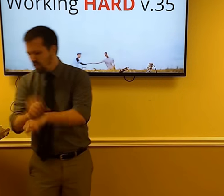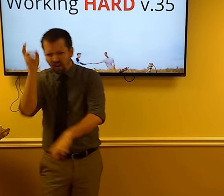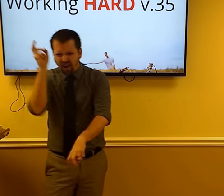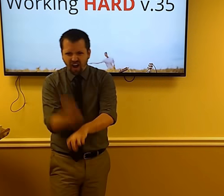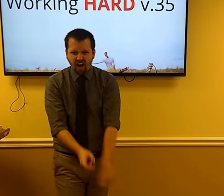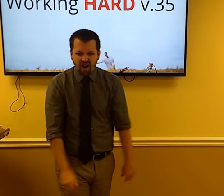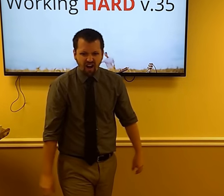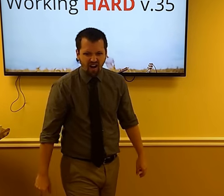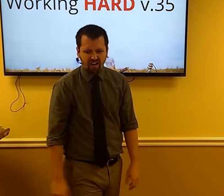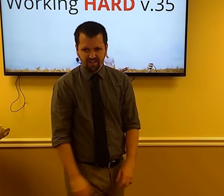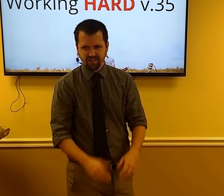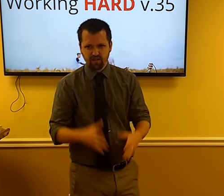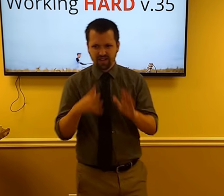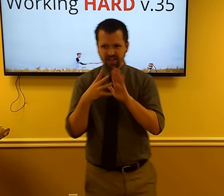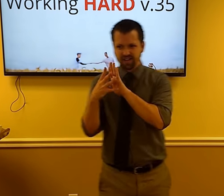work hard. Right.